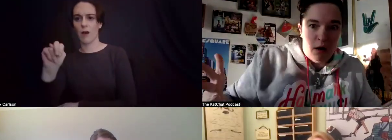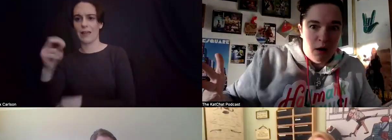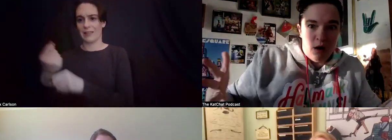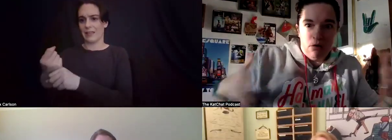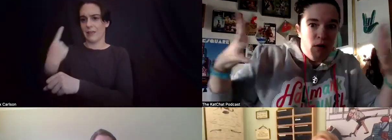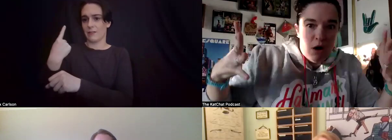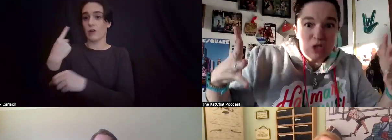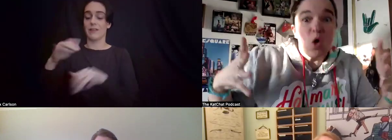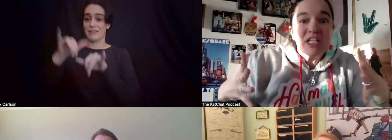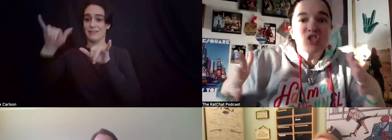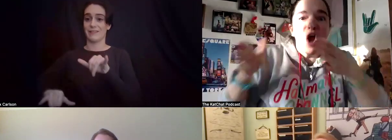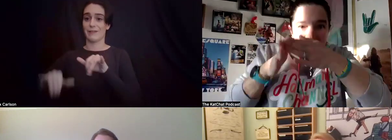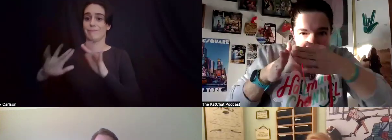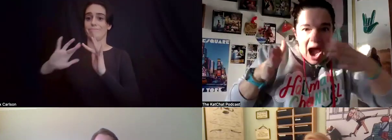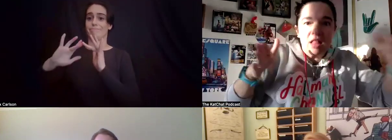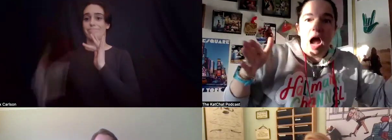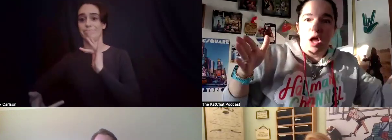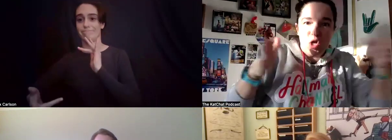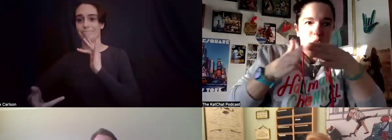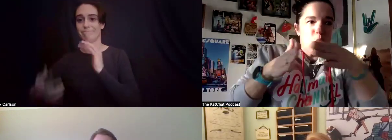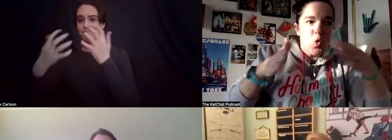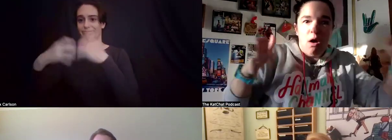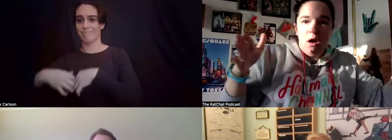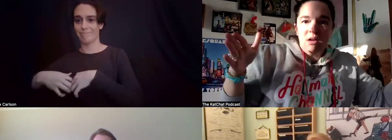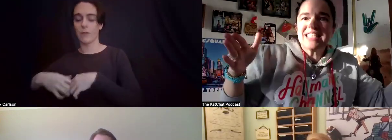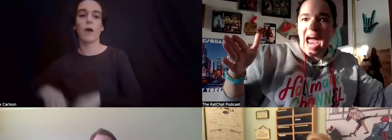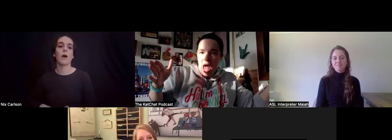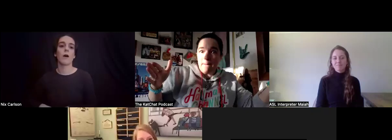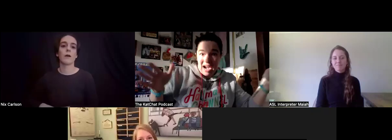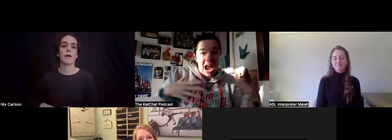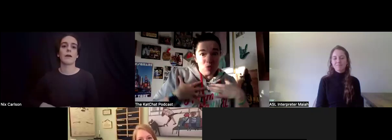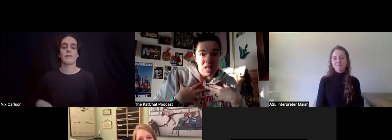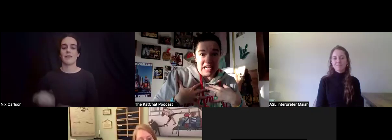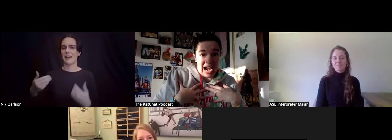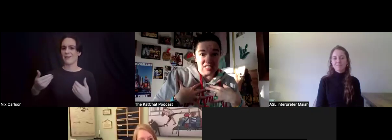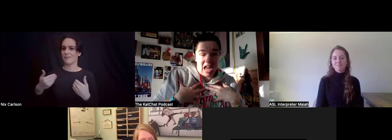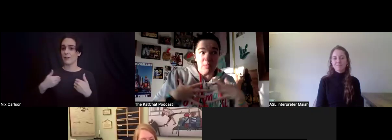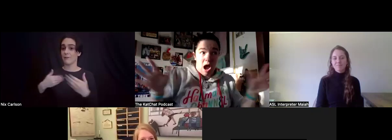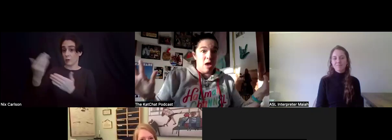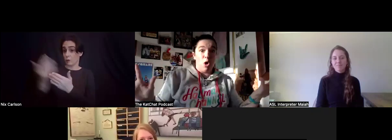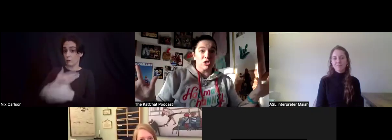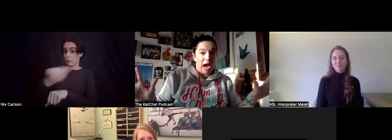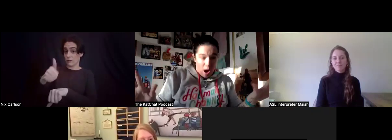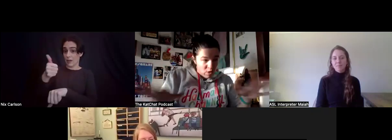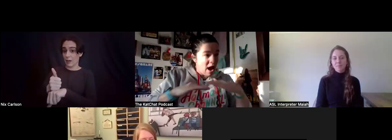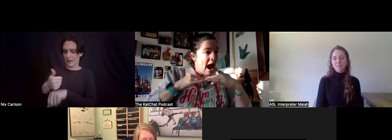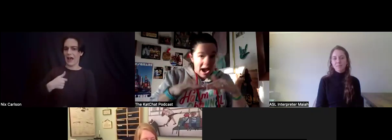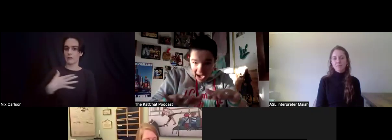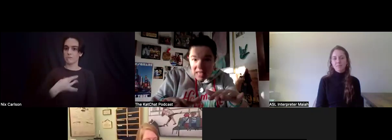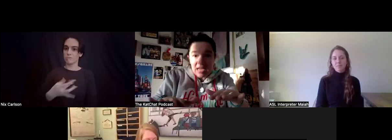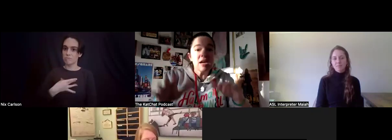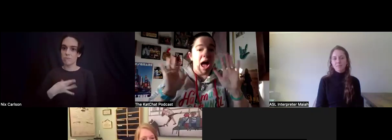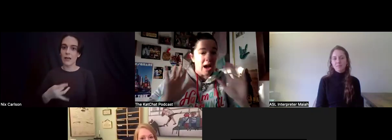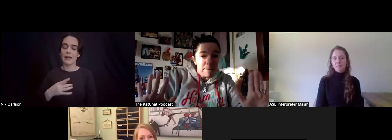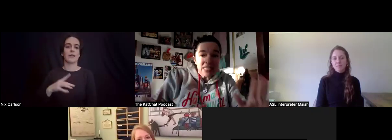like, Yeah. this year I they mean, had like a new setup, and I really liked that. I walked out, I